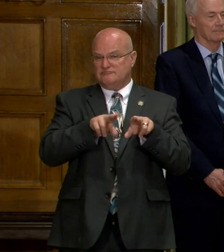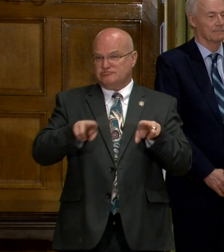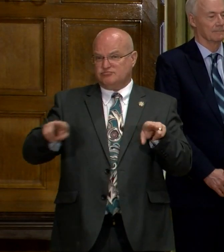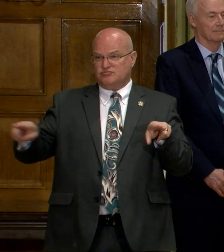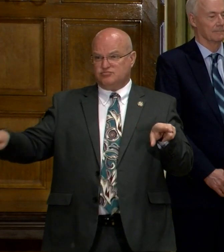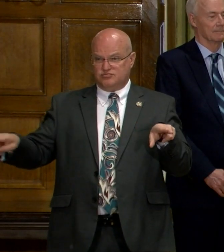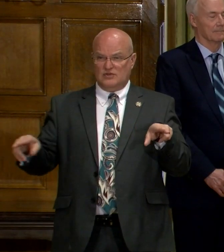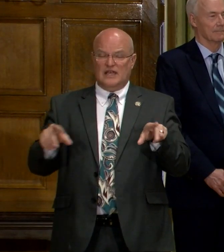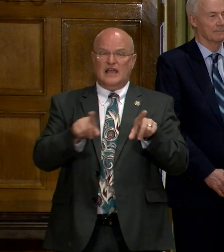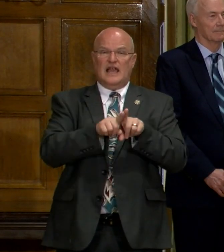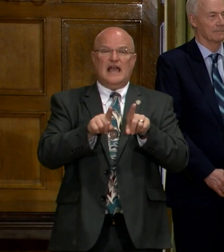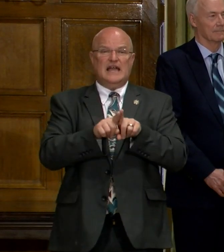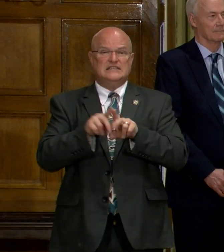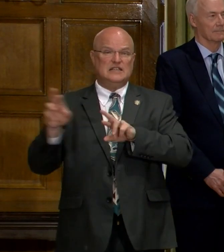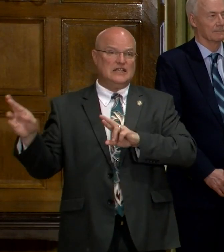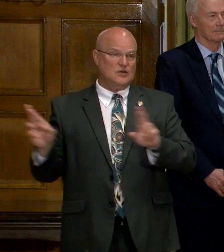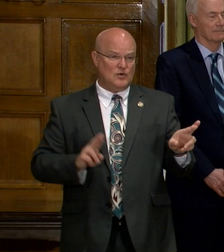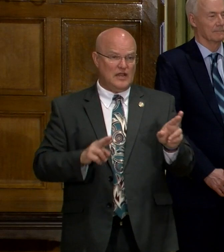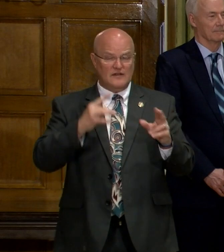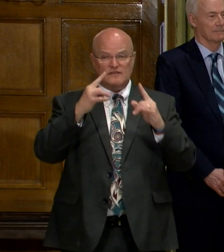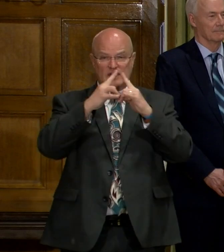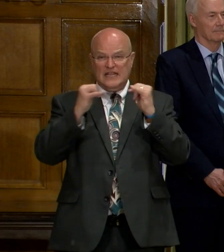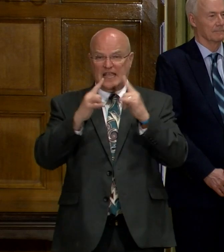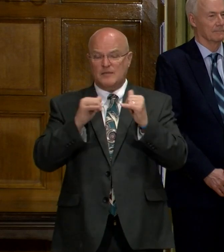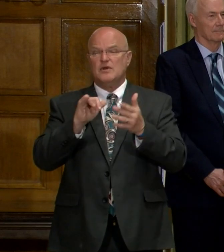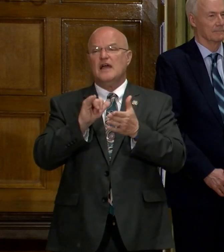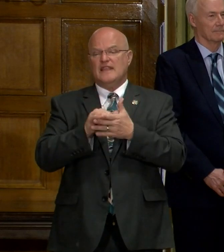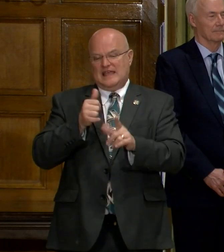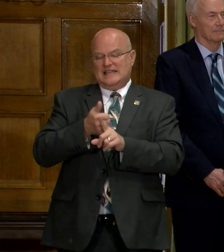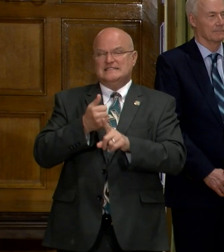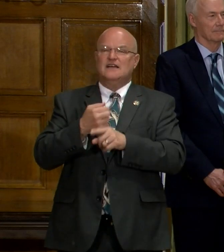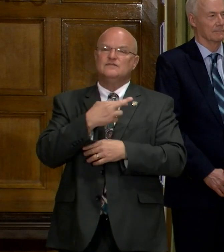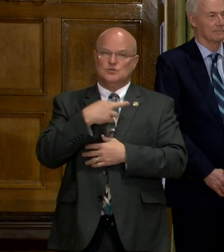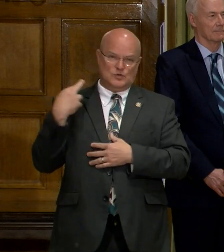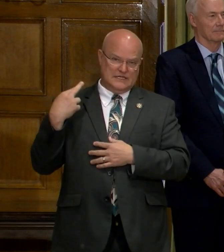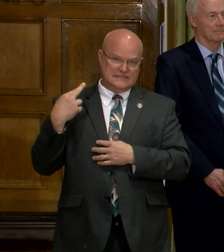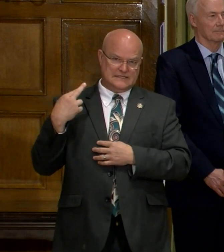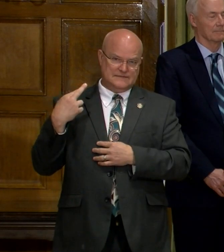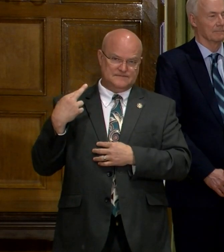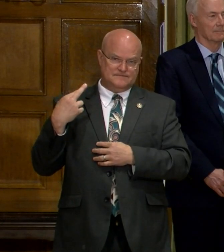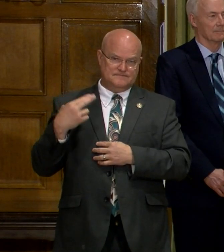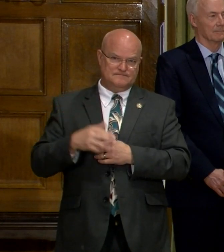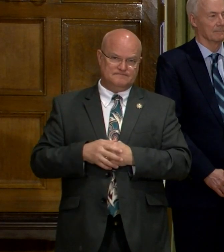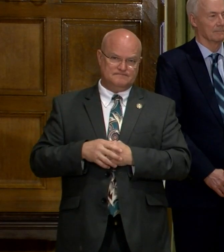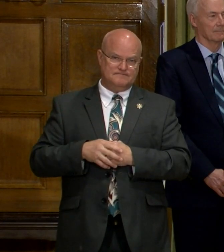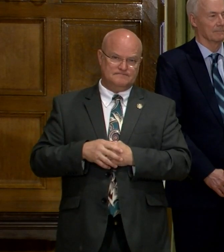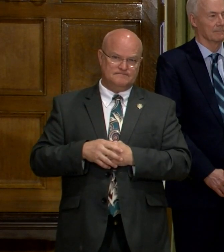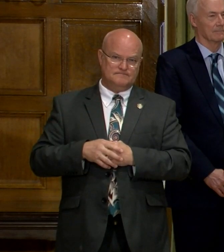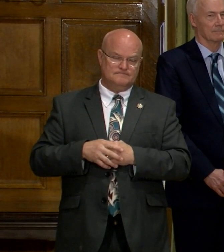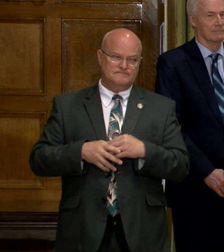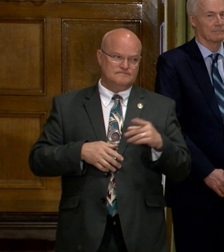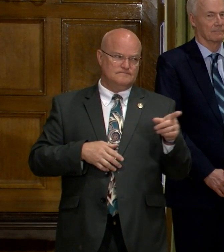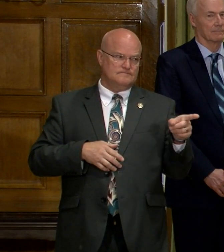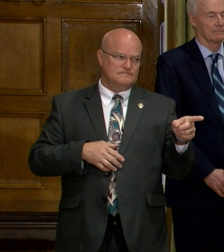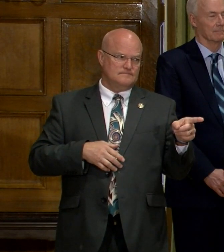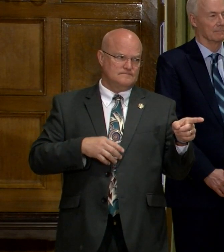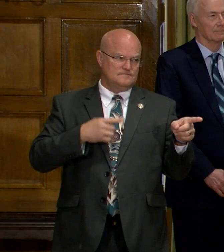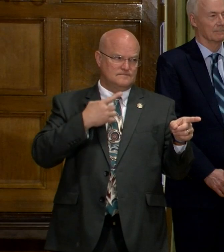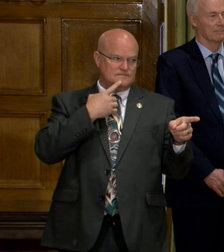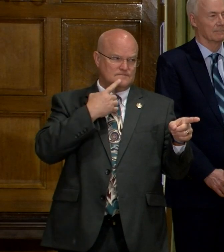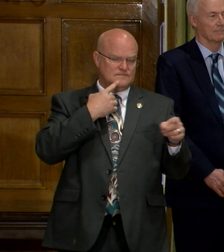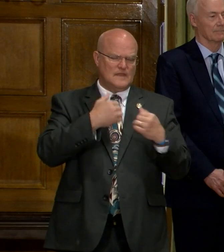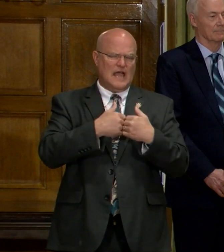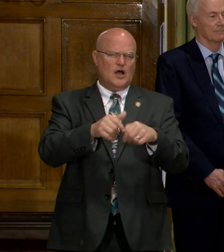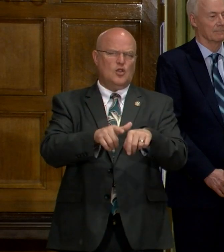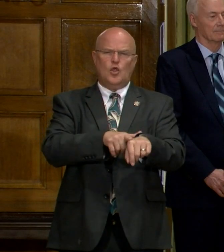setting as they're preparing for campers, that itself is a risk. So when you say,